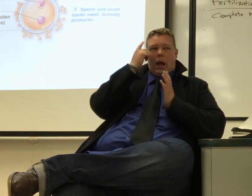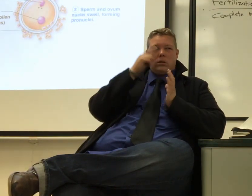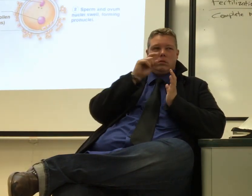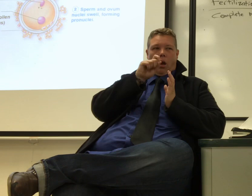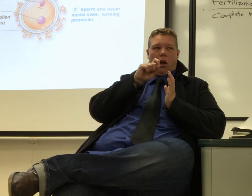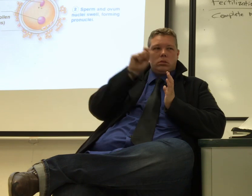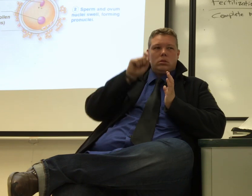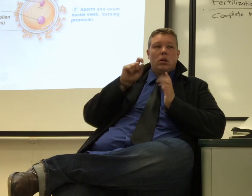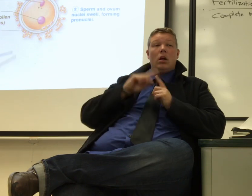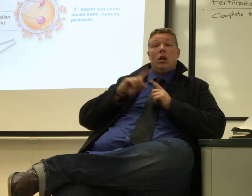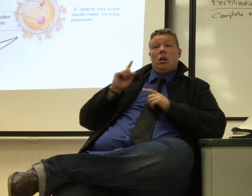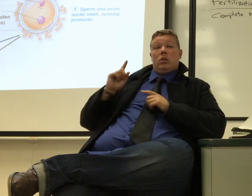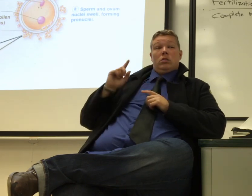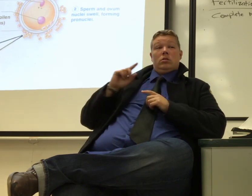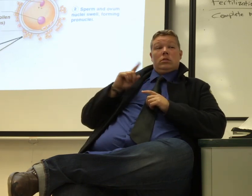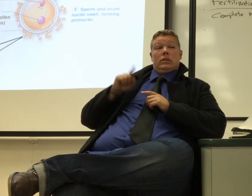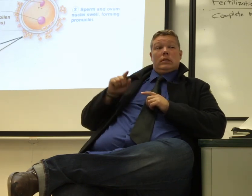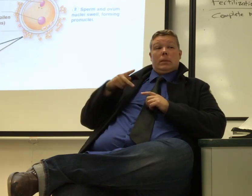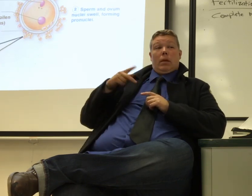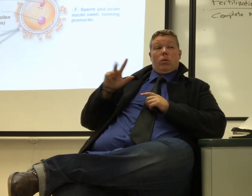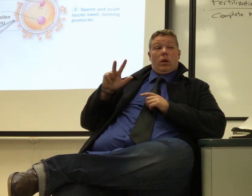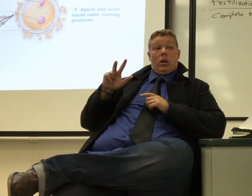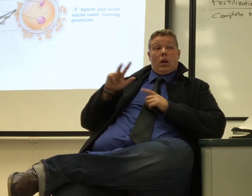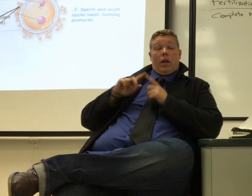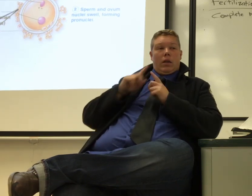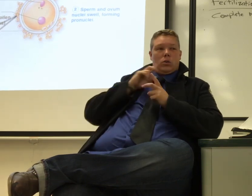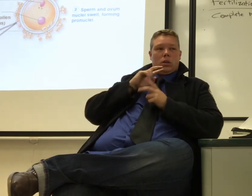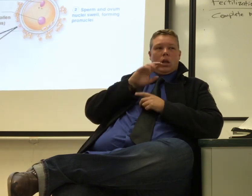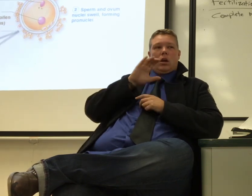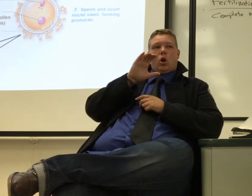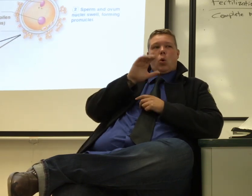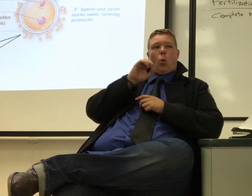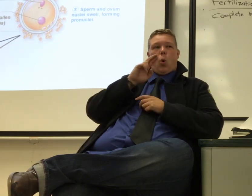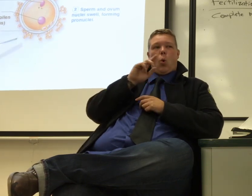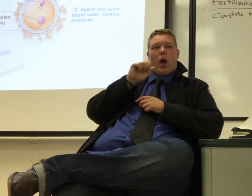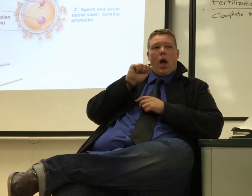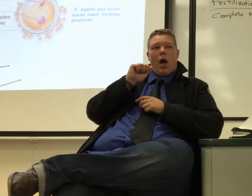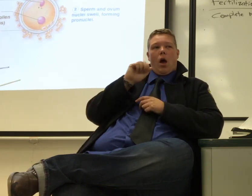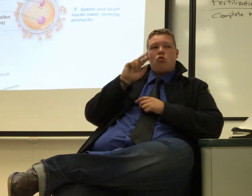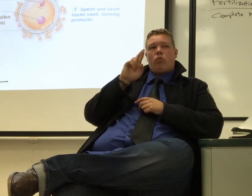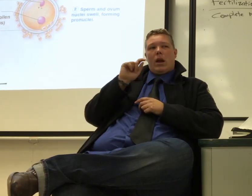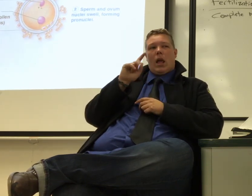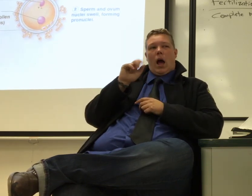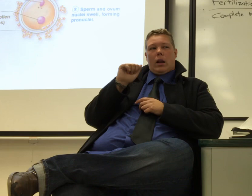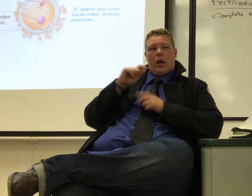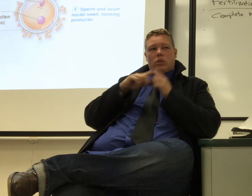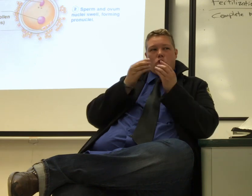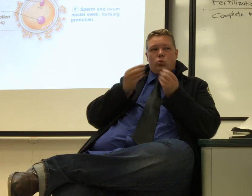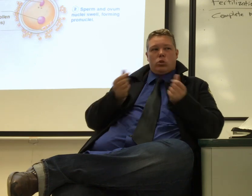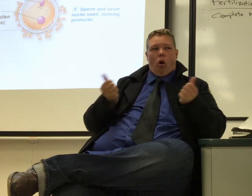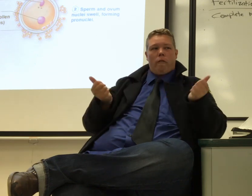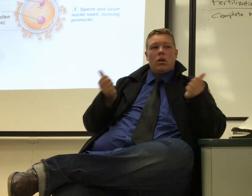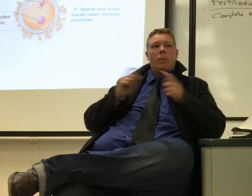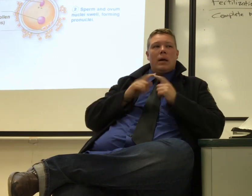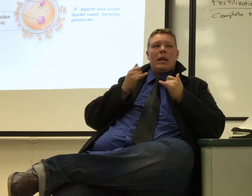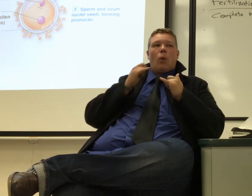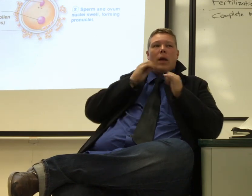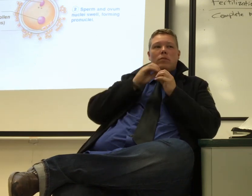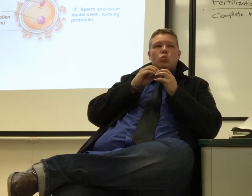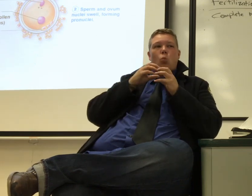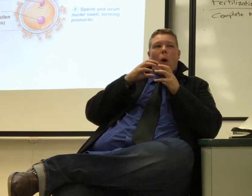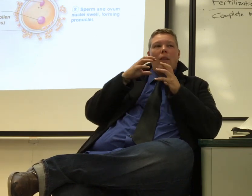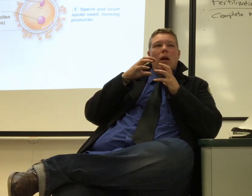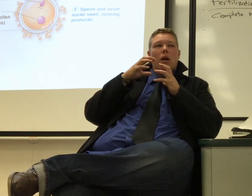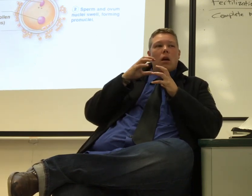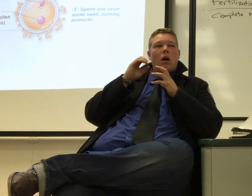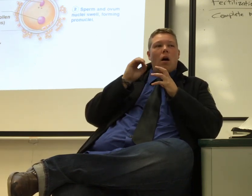see zona pellucida, I see corona radiata starting to dissolve away. But now we have a swelling of